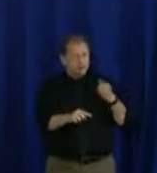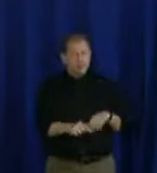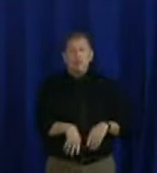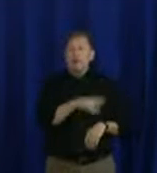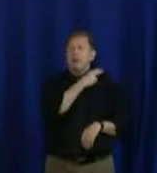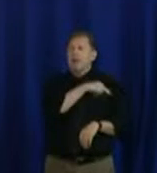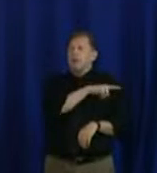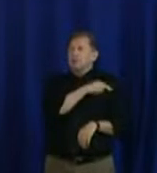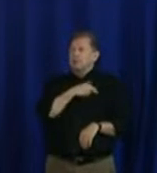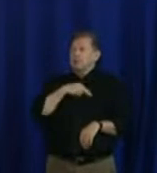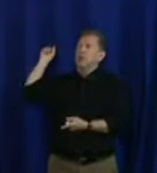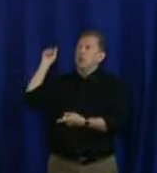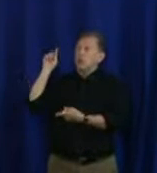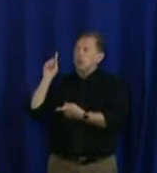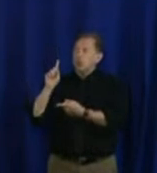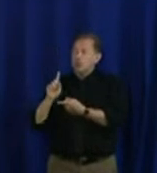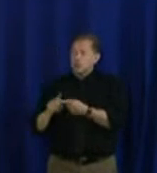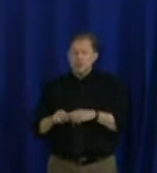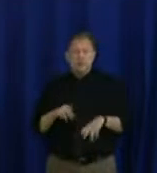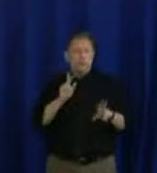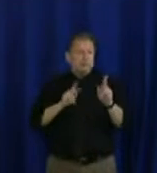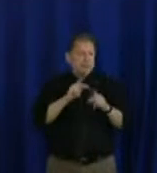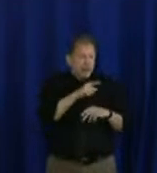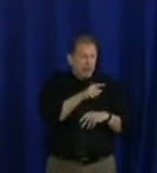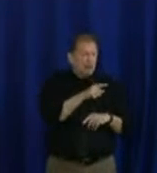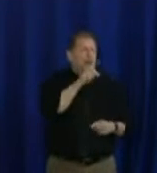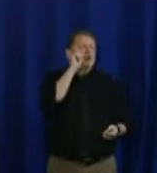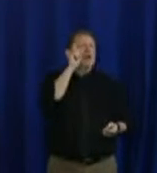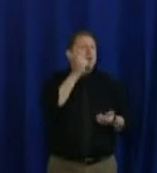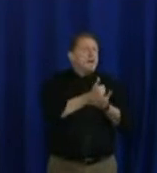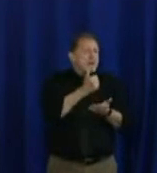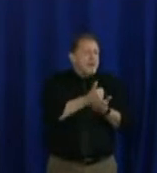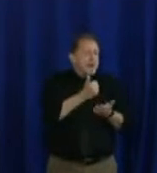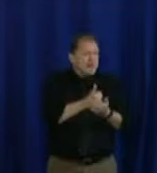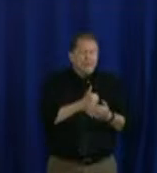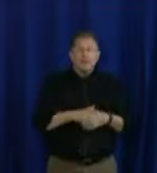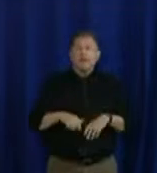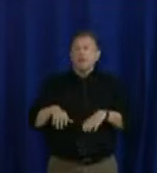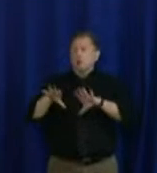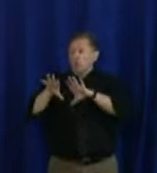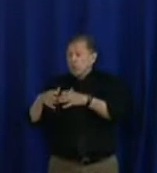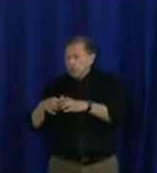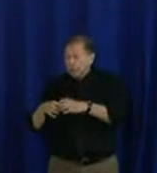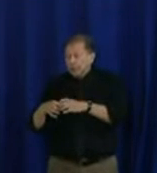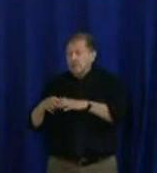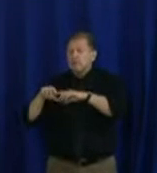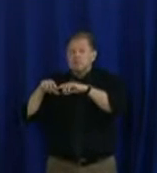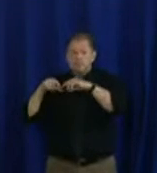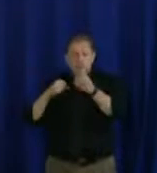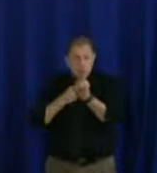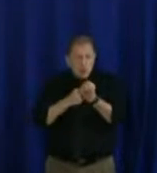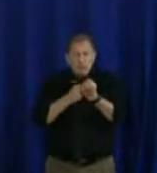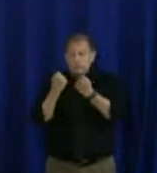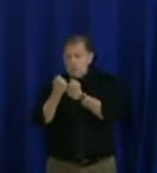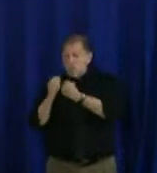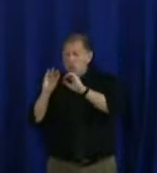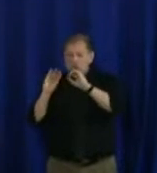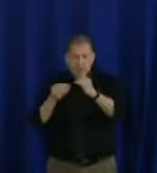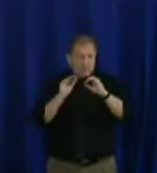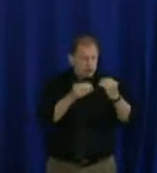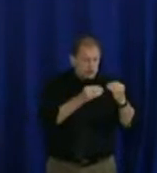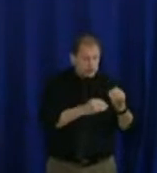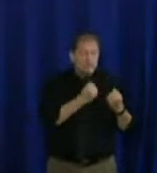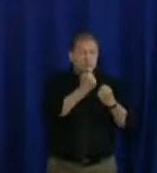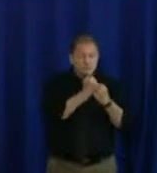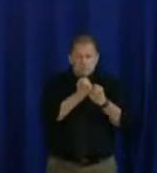groups, individual Chicagoans have all stepped up to take care of each other. We've managed to keep